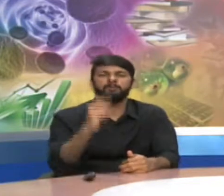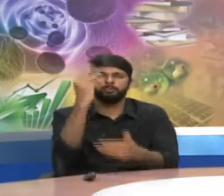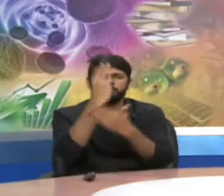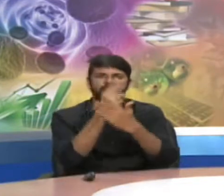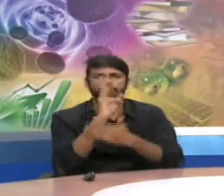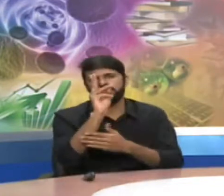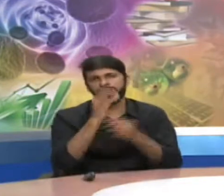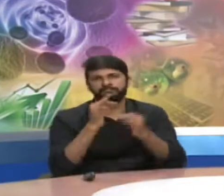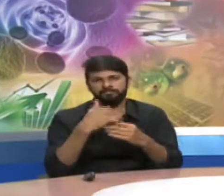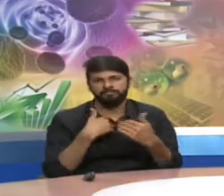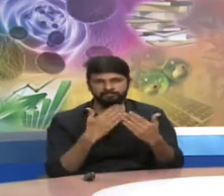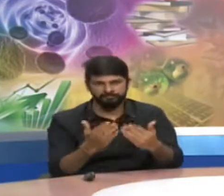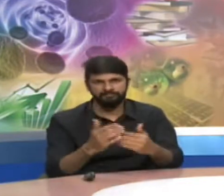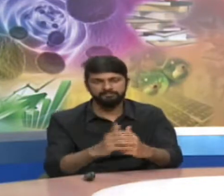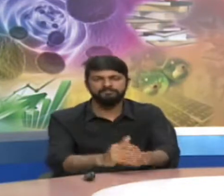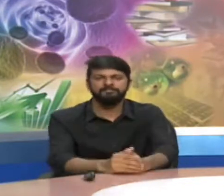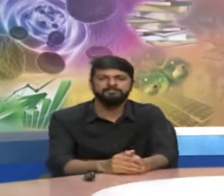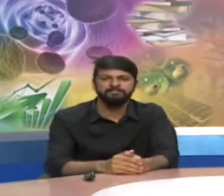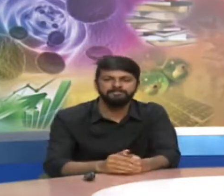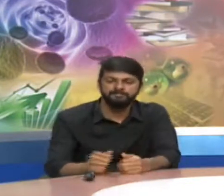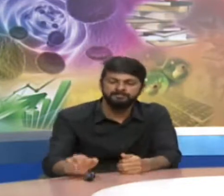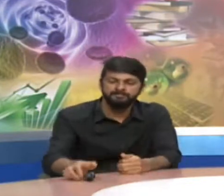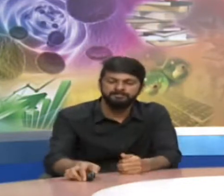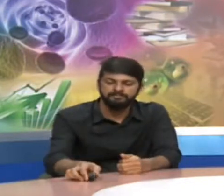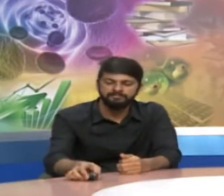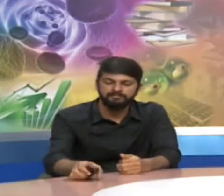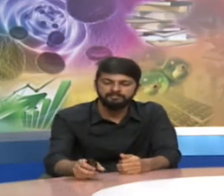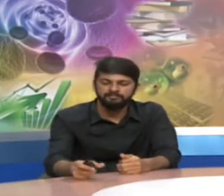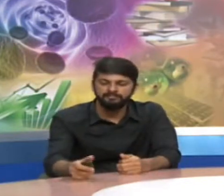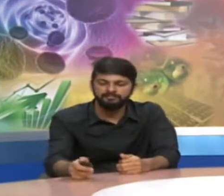Now let us discuss the third painting.